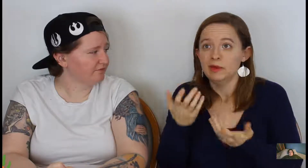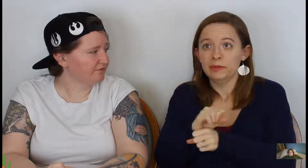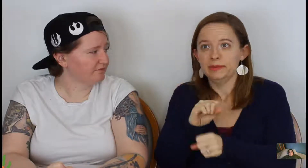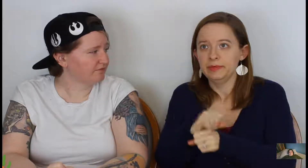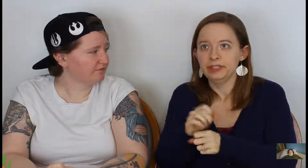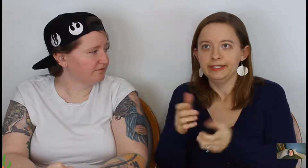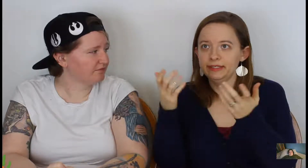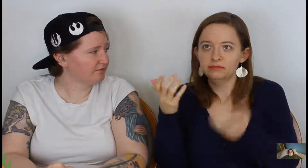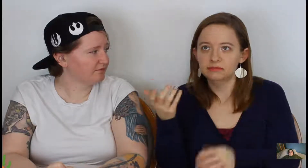But if you want to work